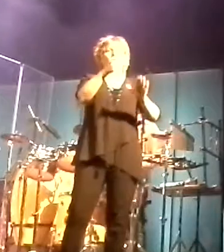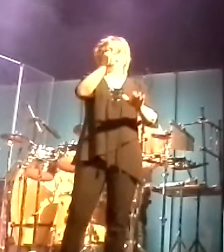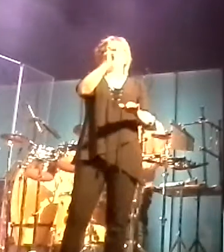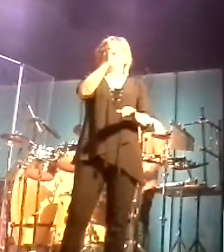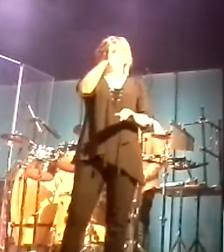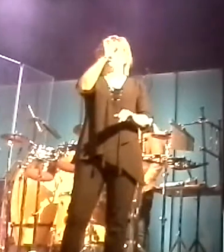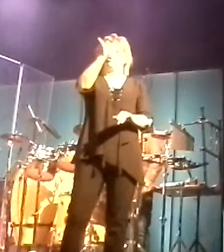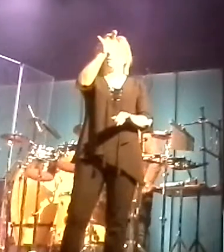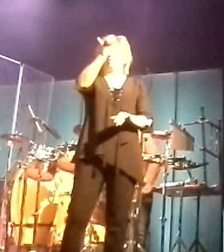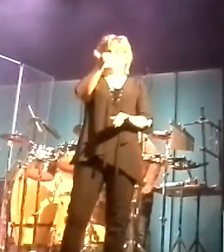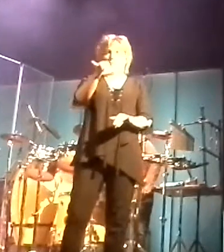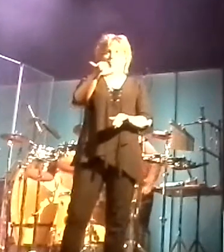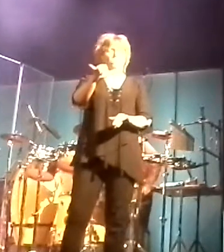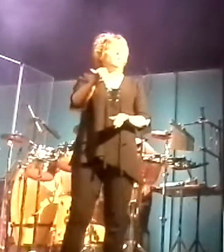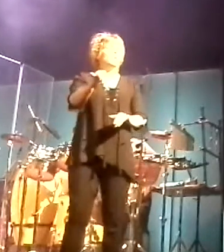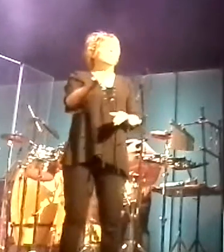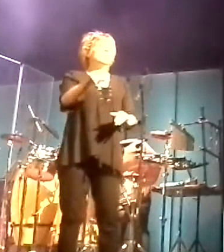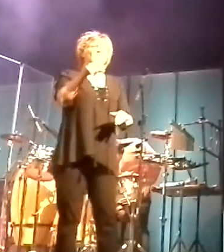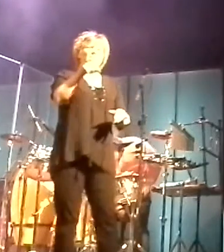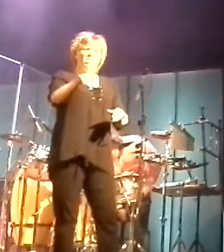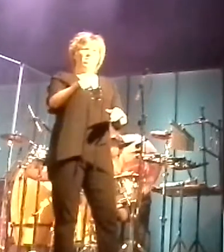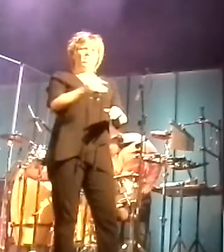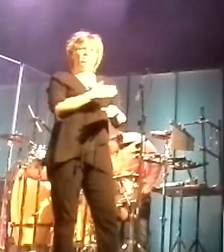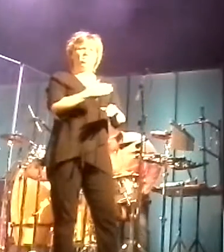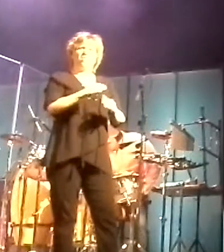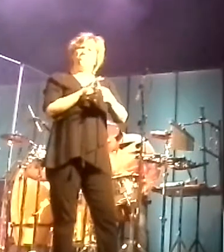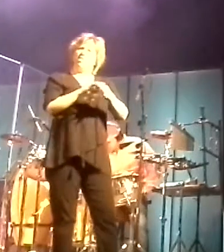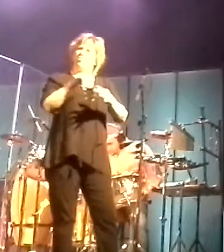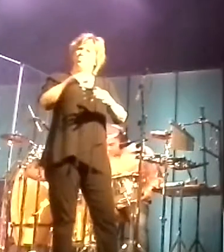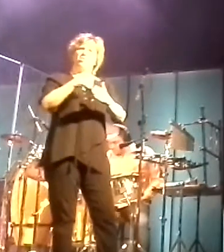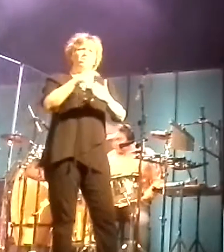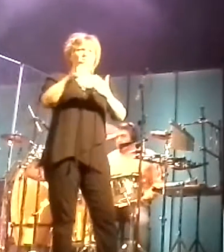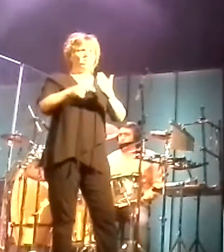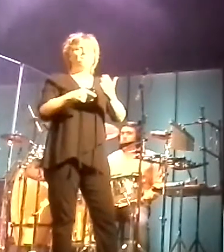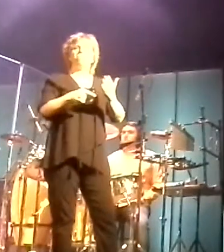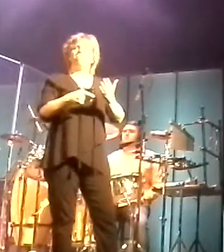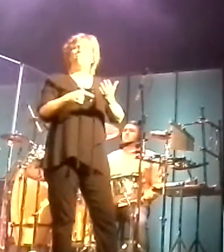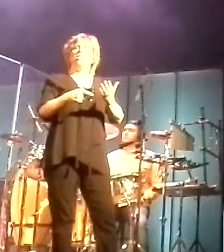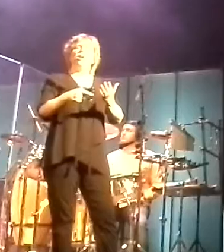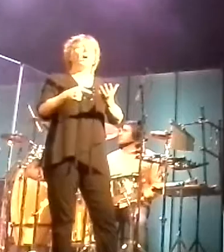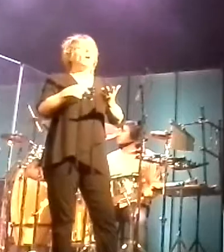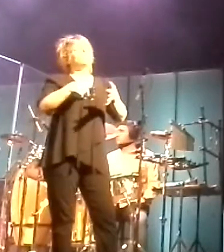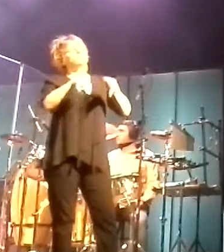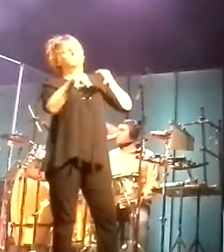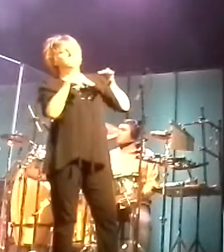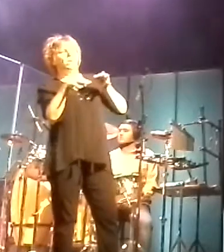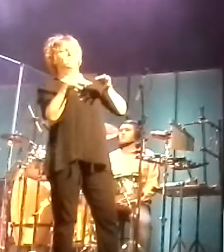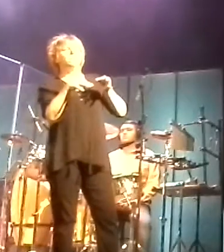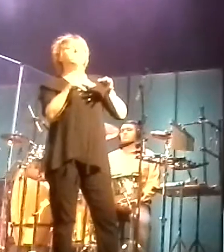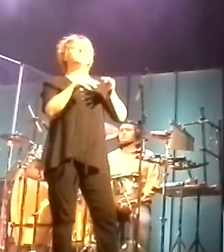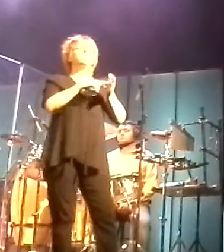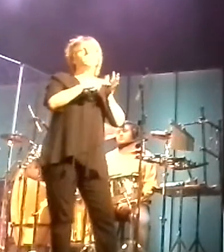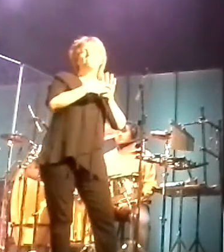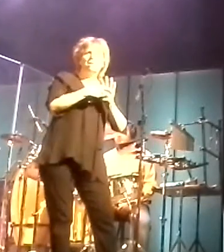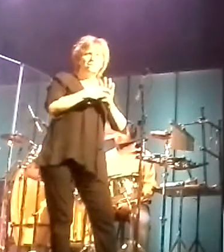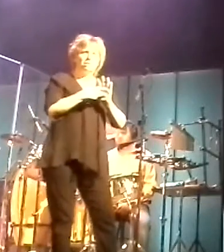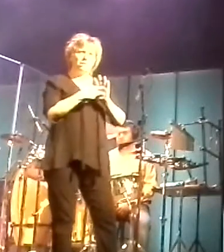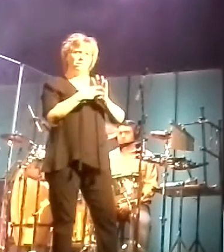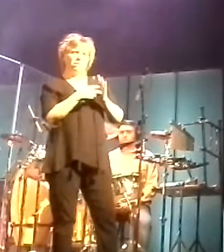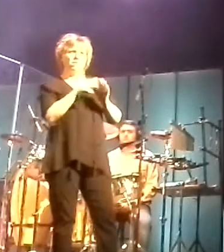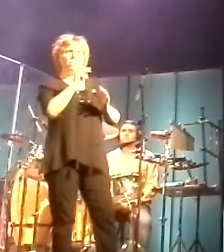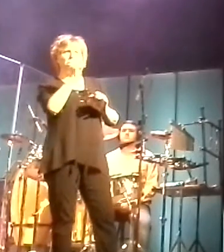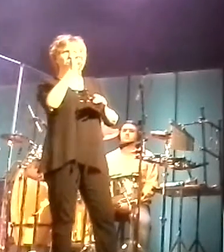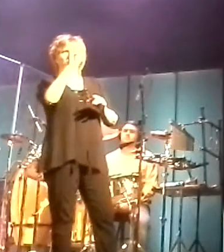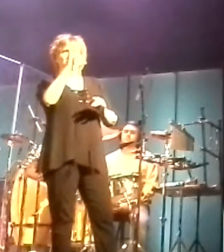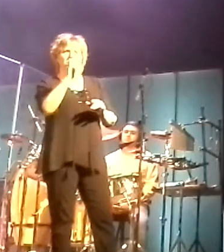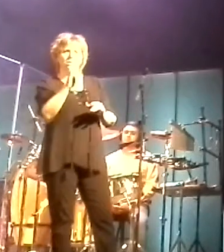Song and about this weekend, and I just felt like God was talking to me about what mercy is. It's like the king